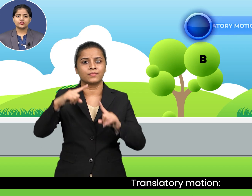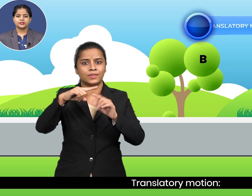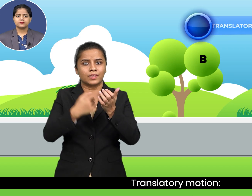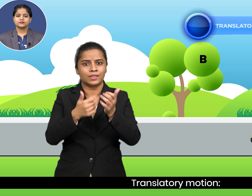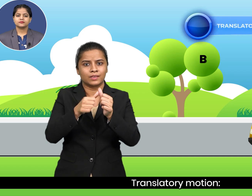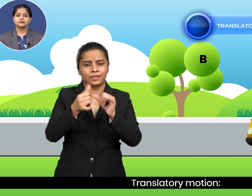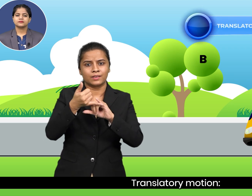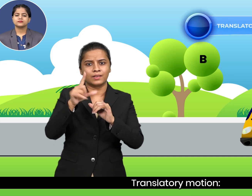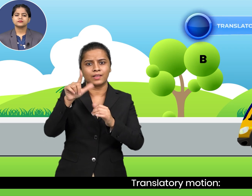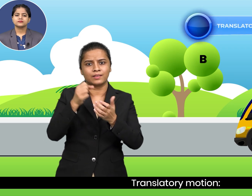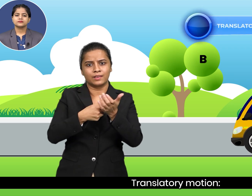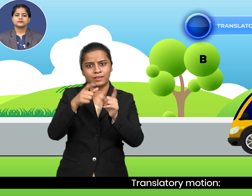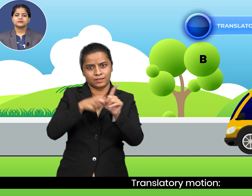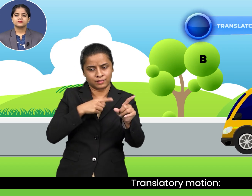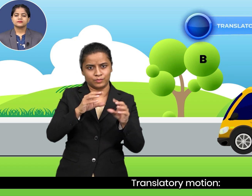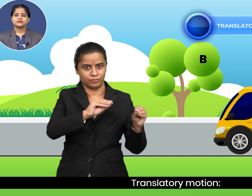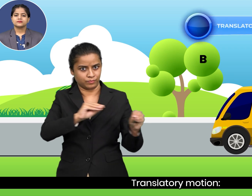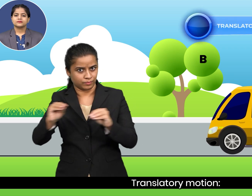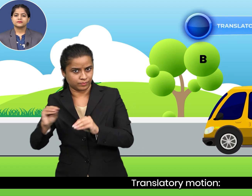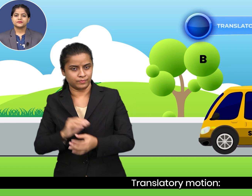Translatory motion.